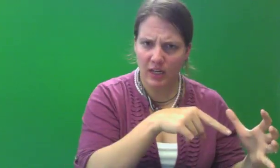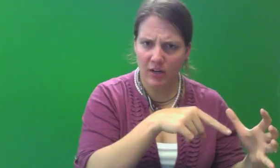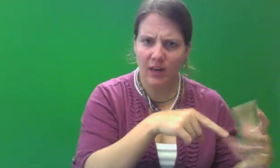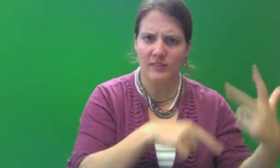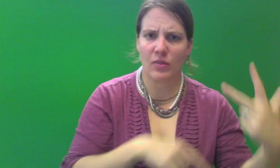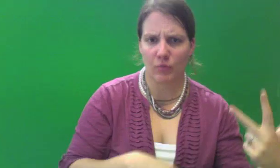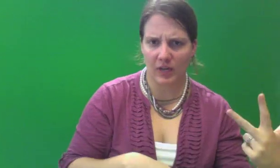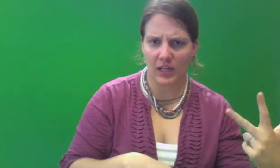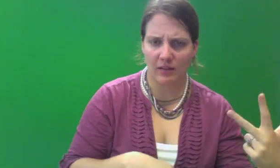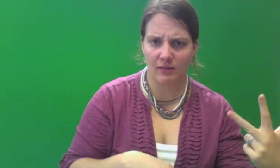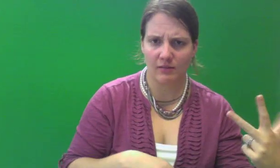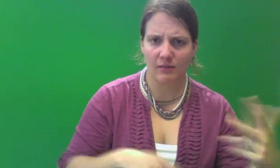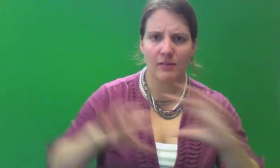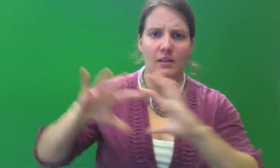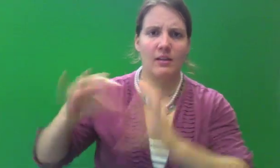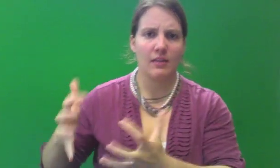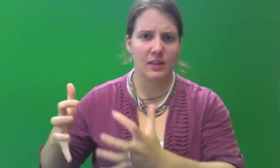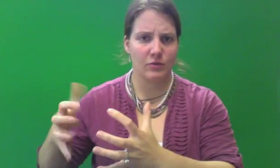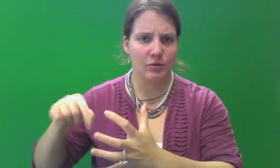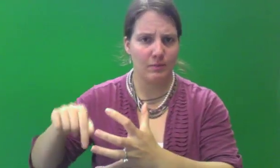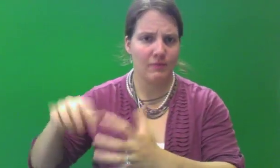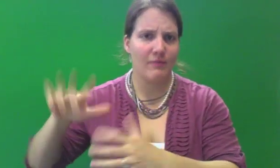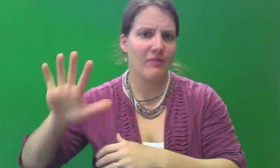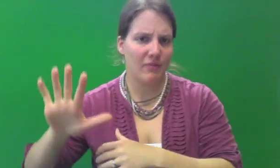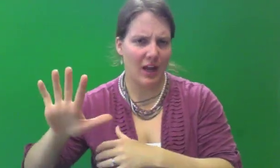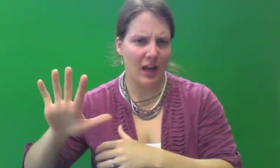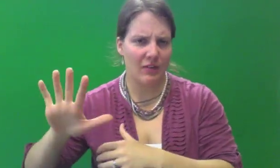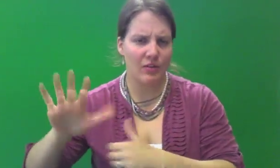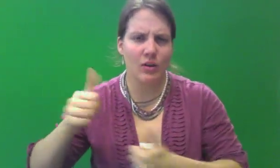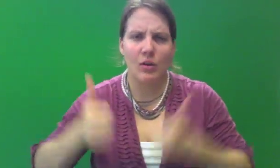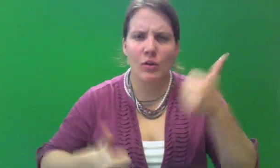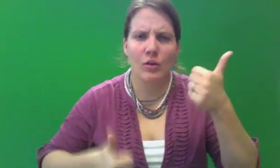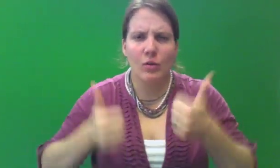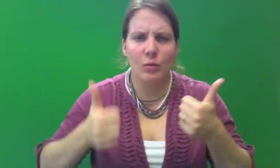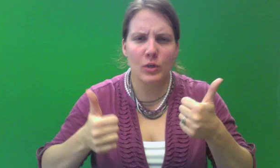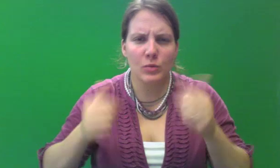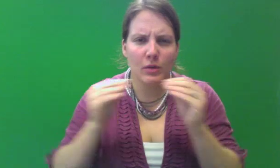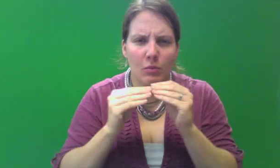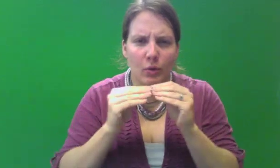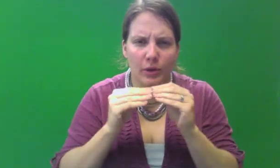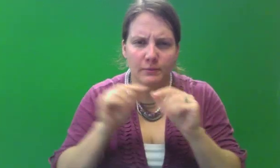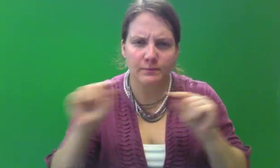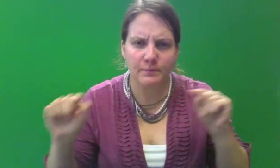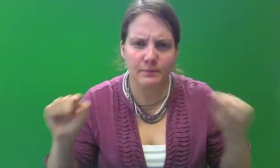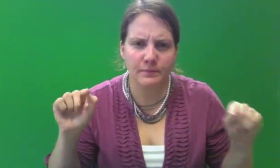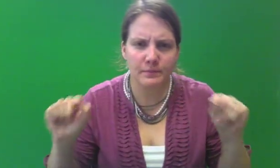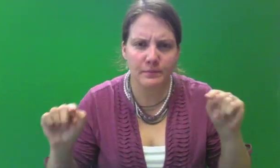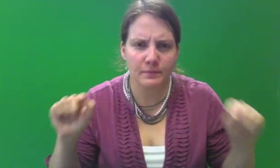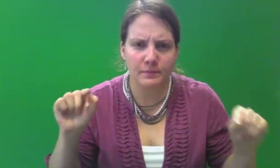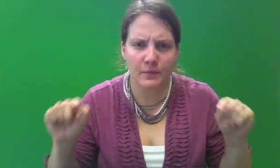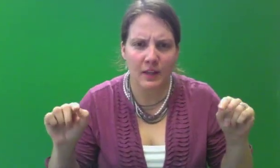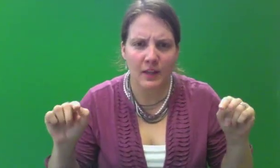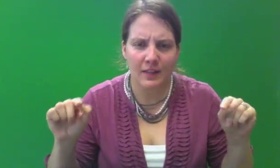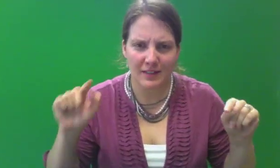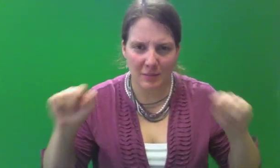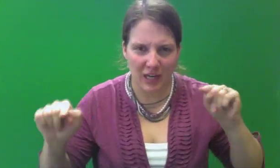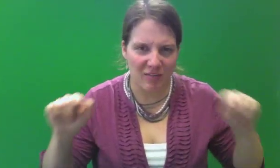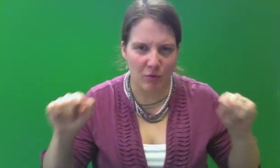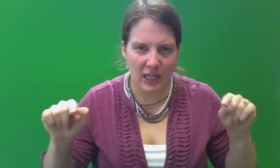has 3, this group, 5. Which one more? This, I'm kind of pointing at